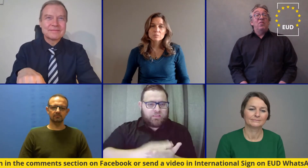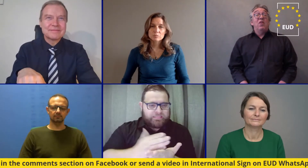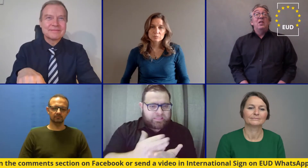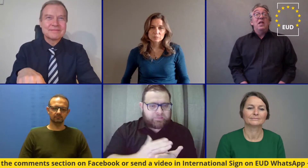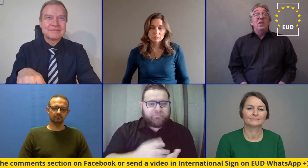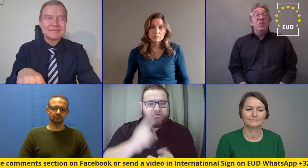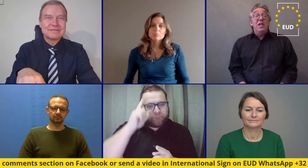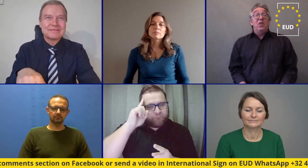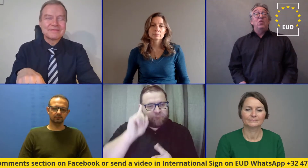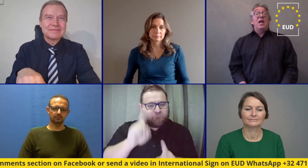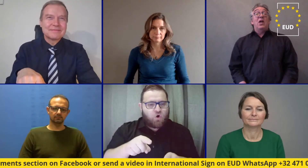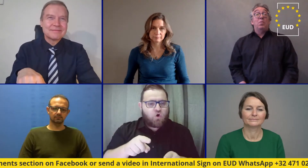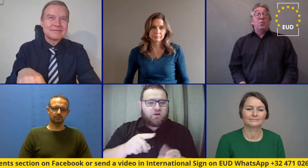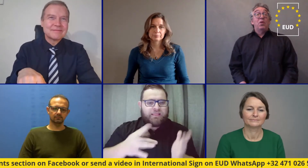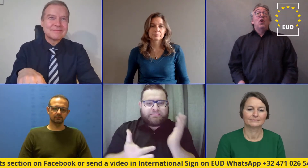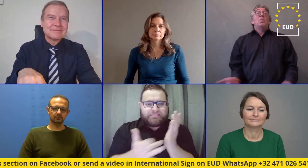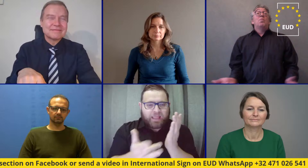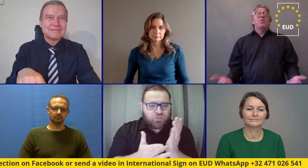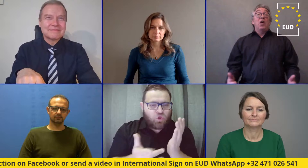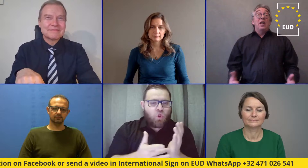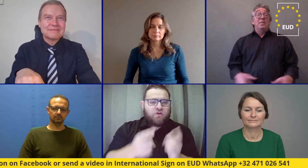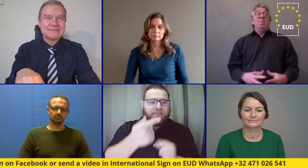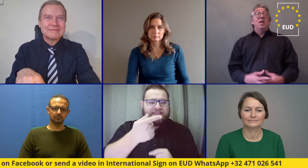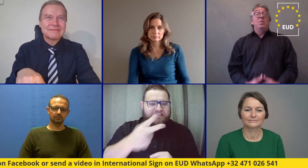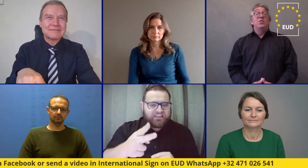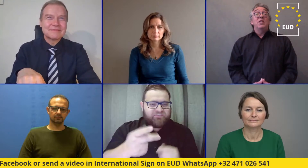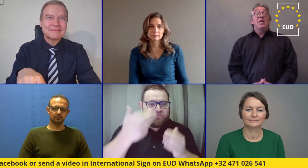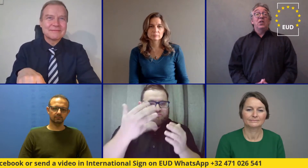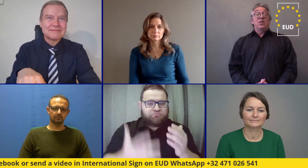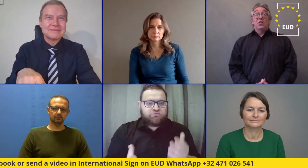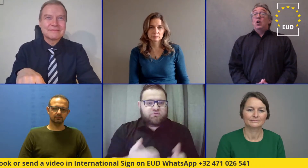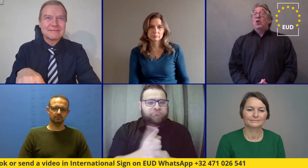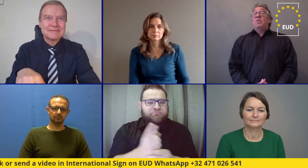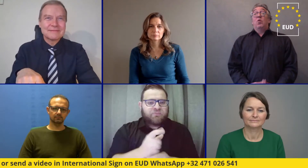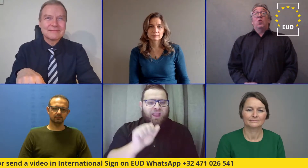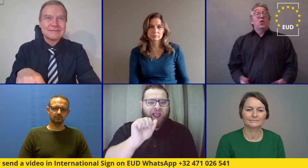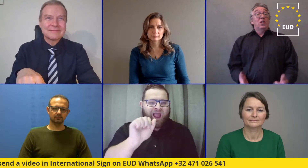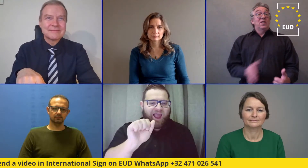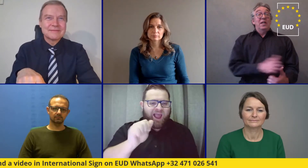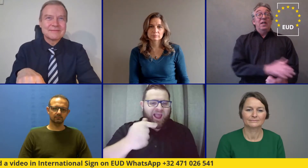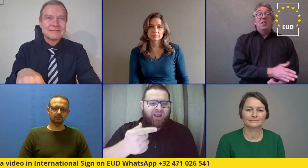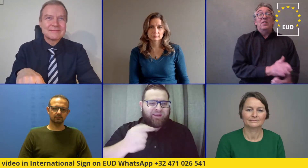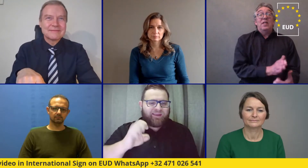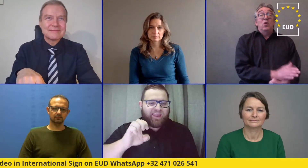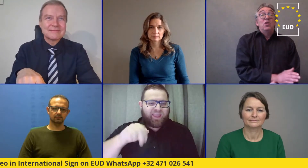the EUD could help provide minimum standards for the technology,